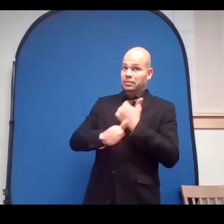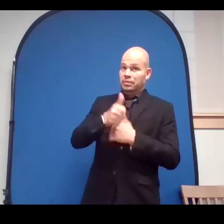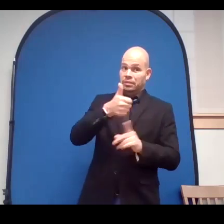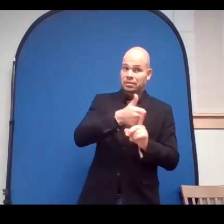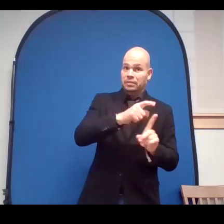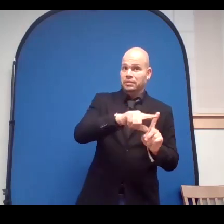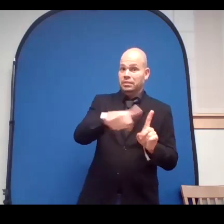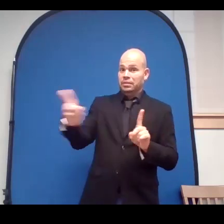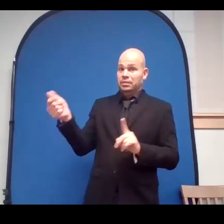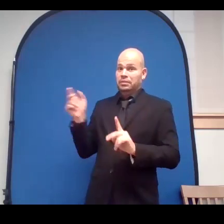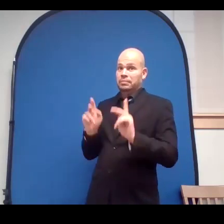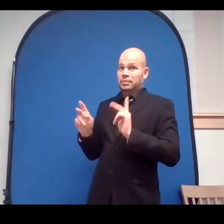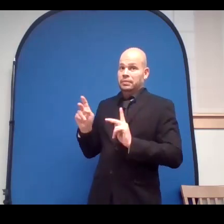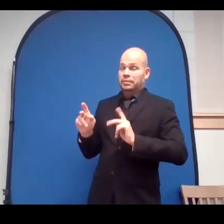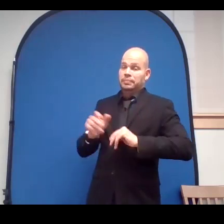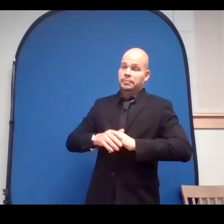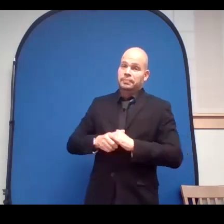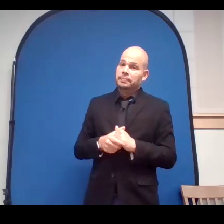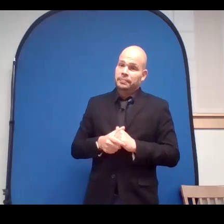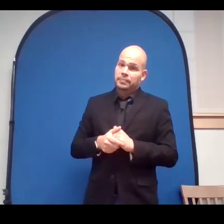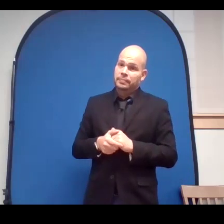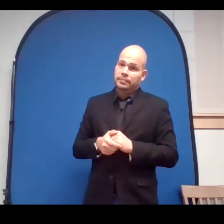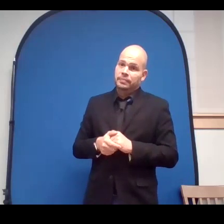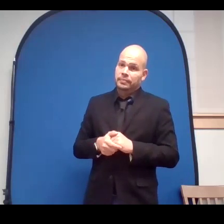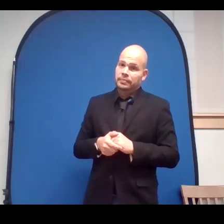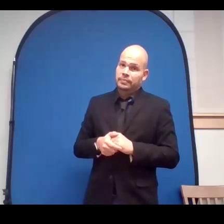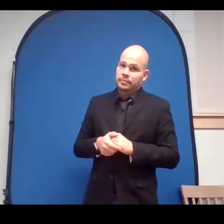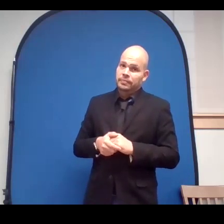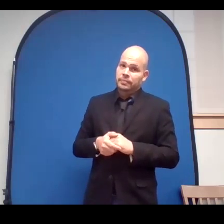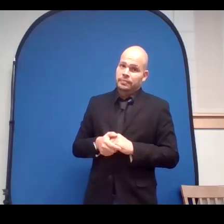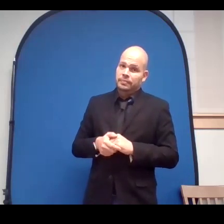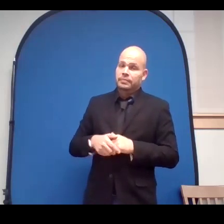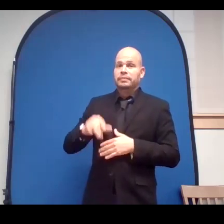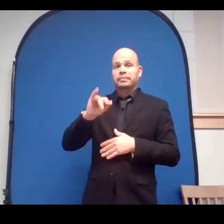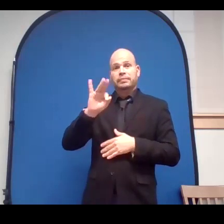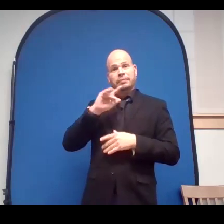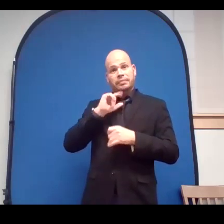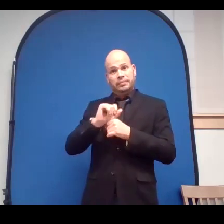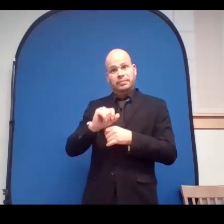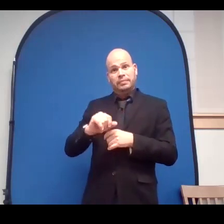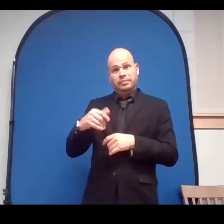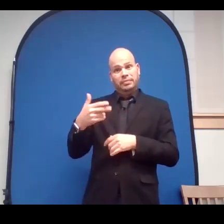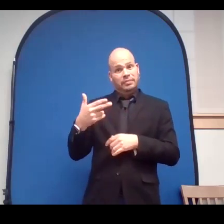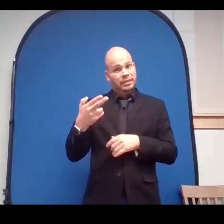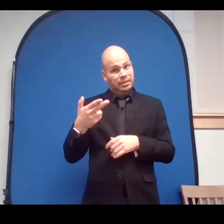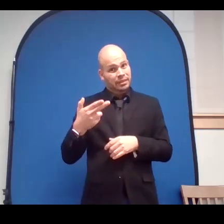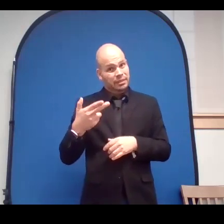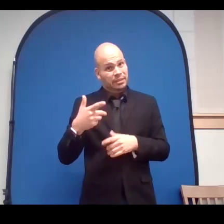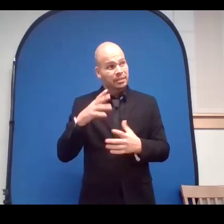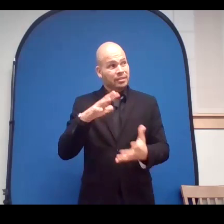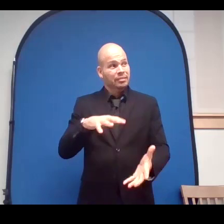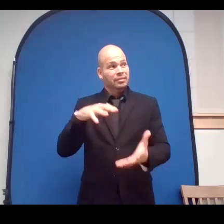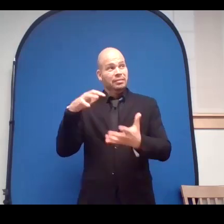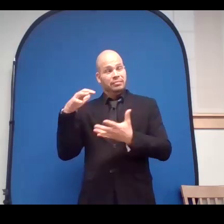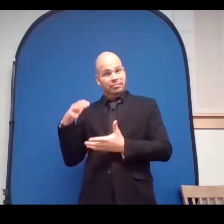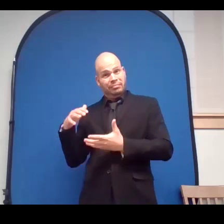Discussion whether where the location of removal of the firearms was discussed, and I